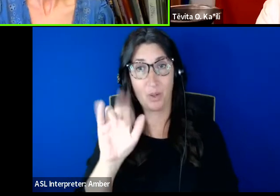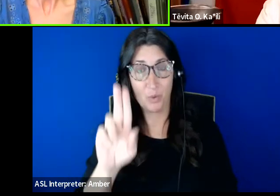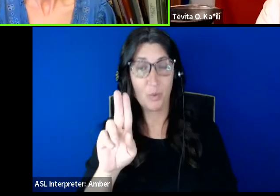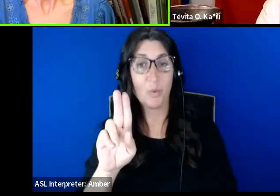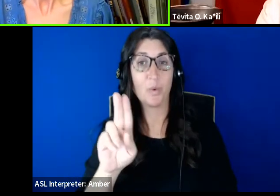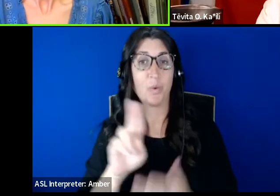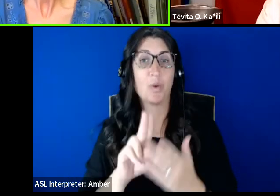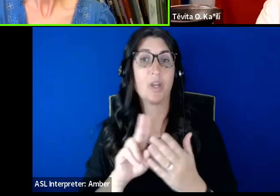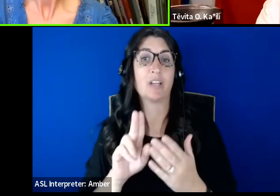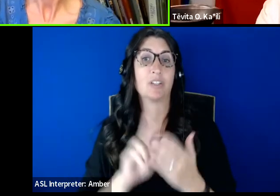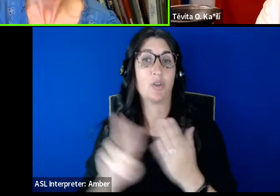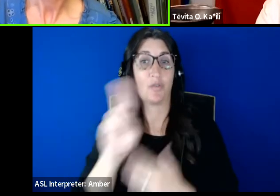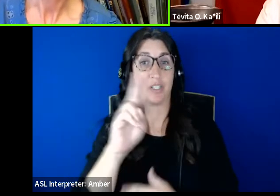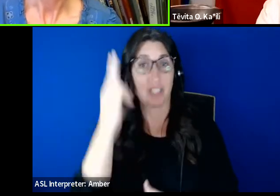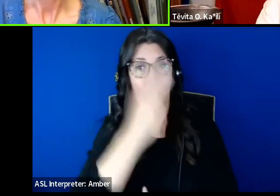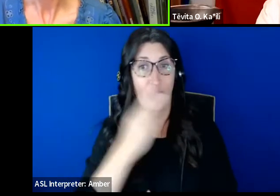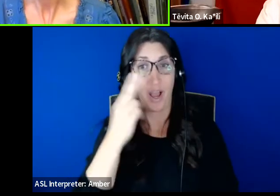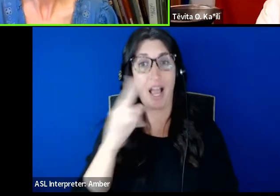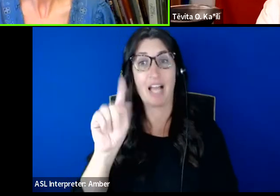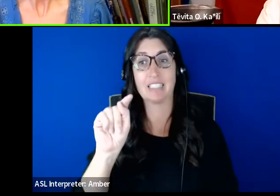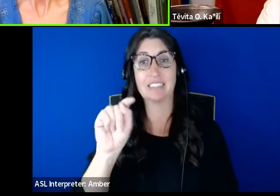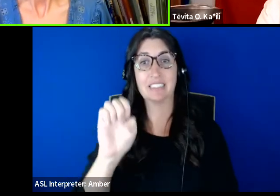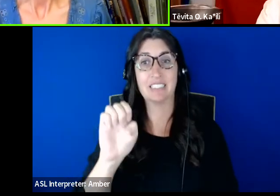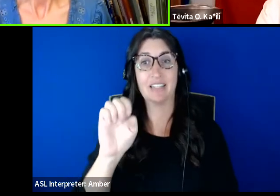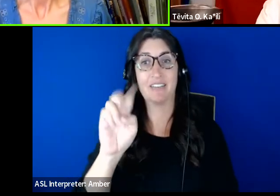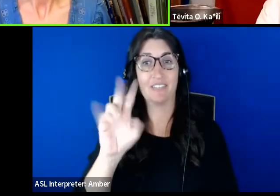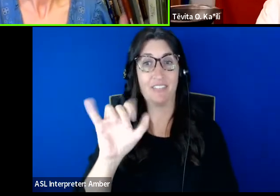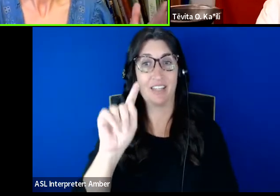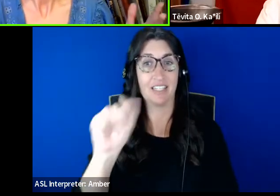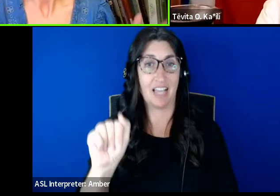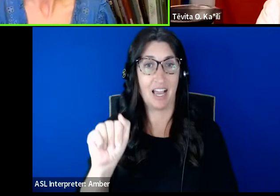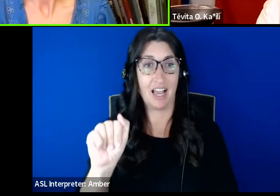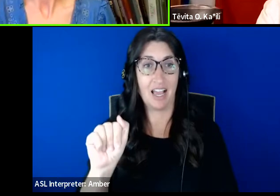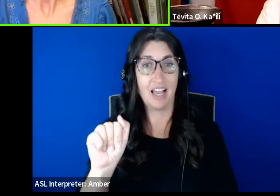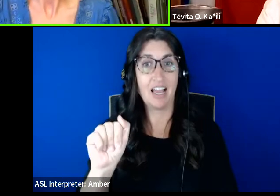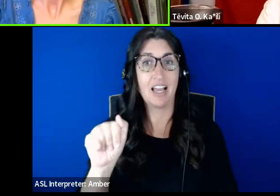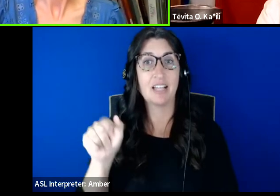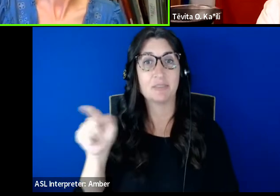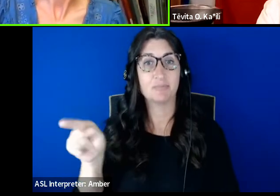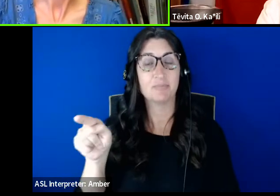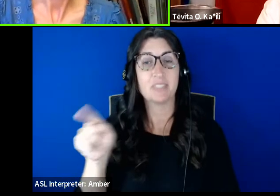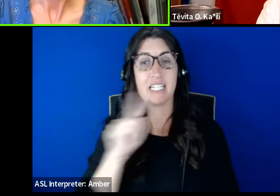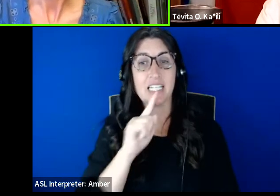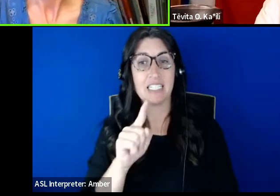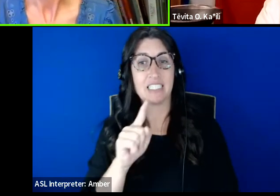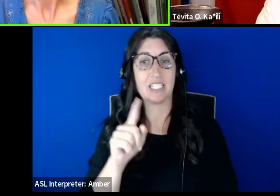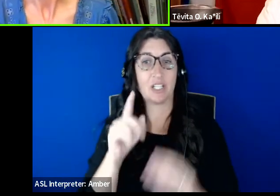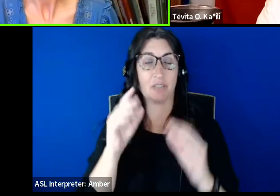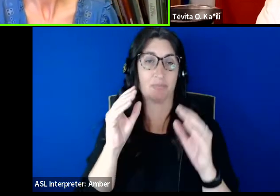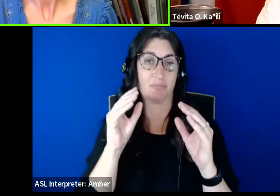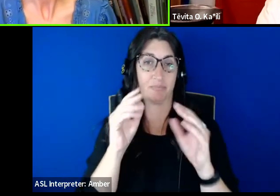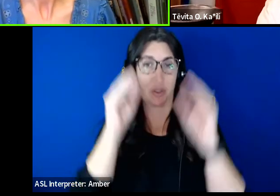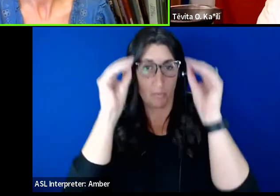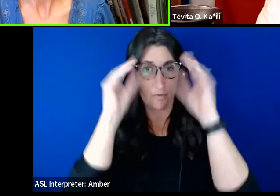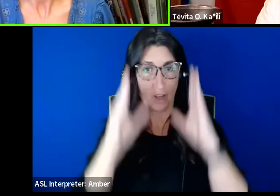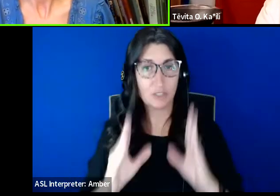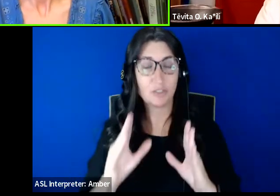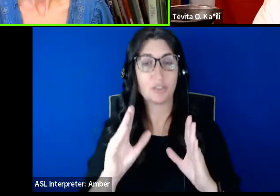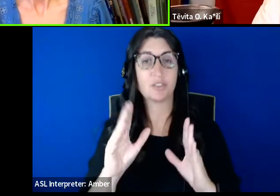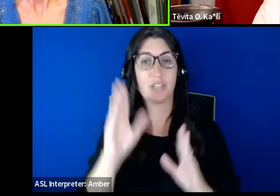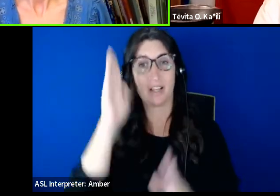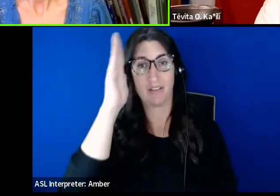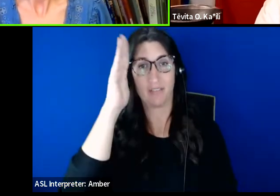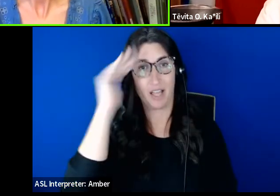this is Tēvita O. Kaʻili, and he actually is a professor of anthropology and